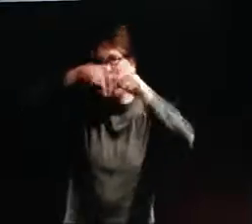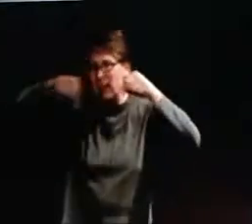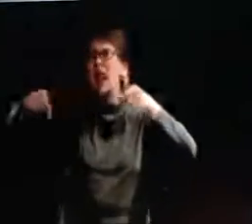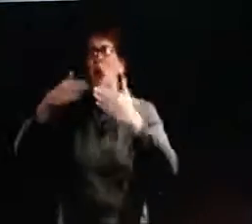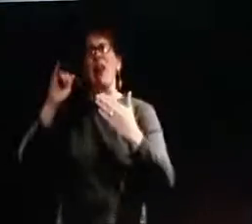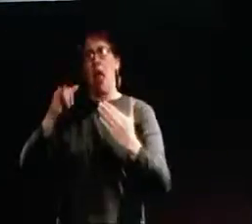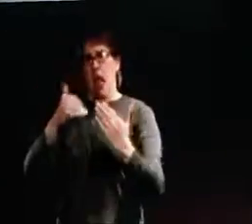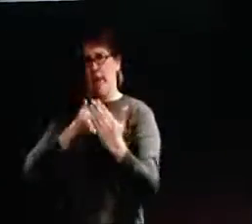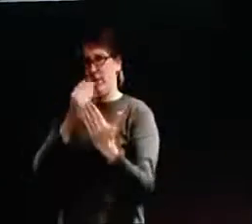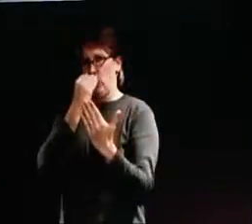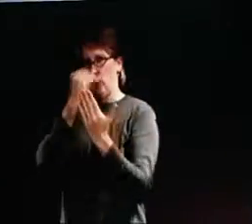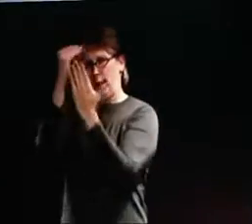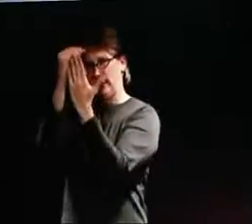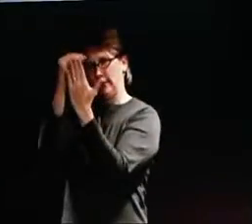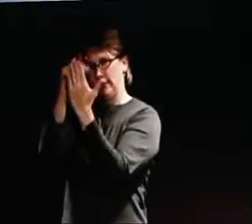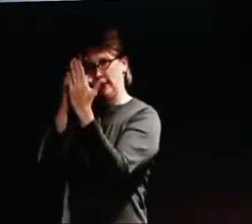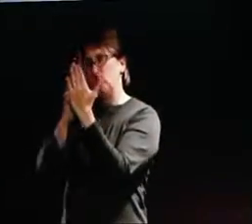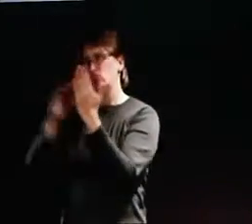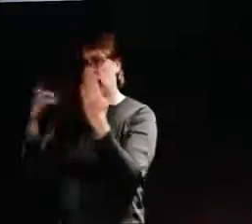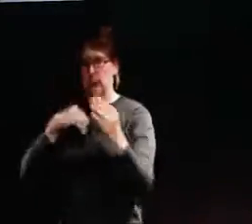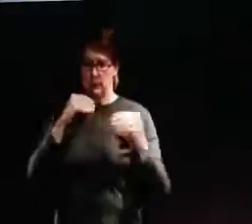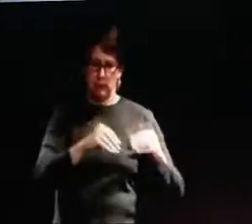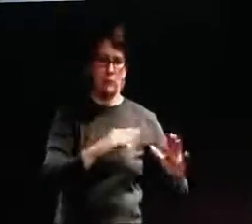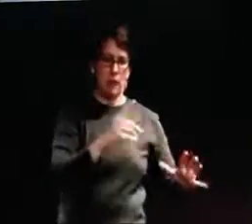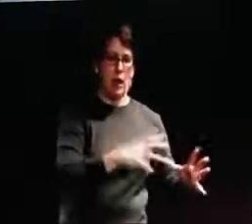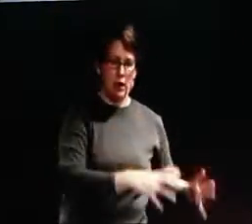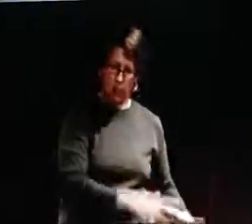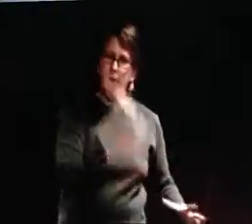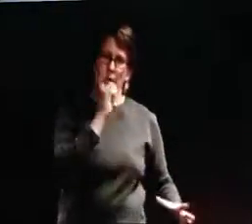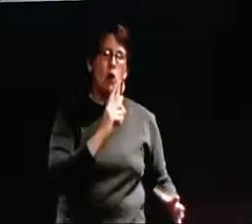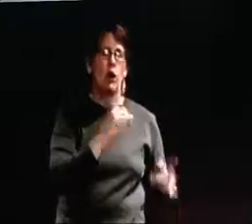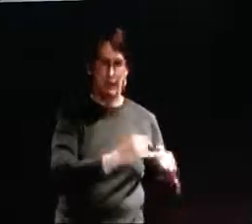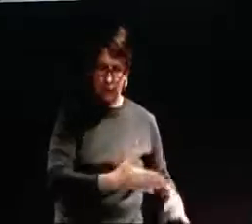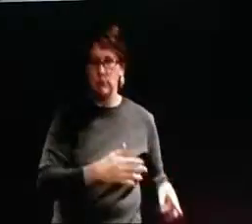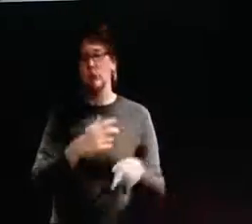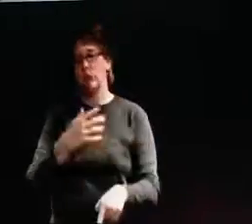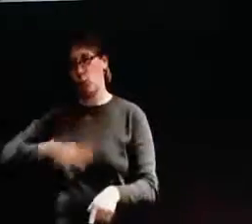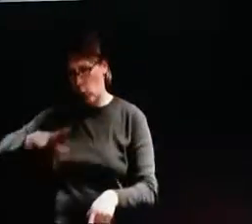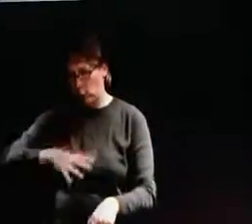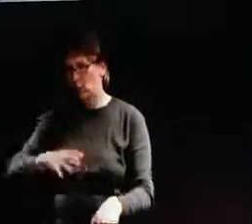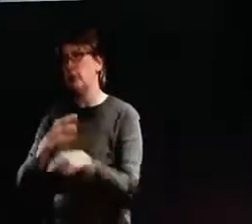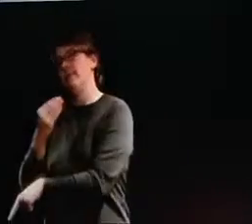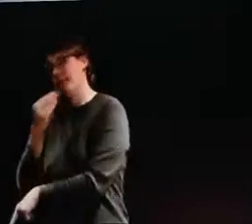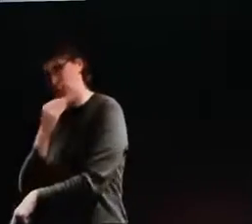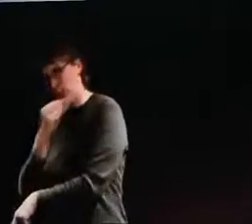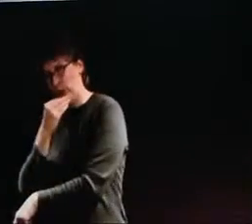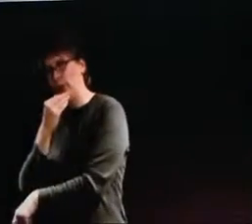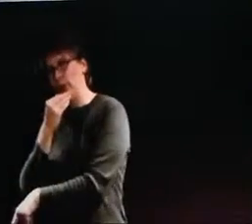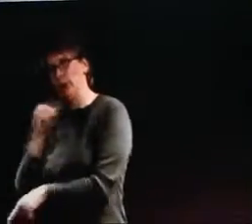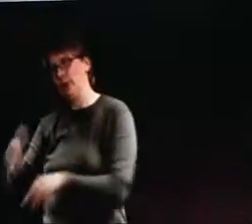pack dry, powdered things like Tang so that we can mix it with some water while we're on site. So I have a pack for all